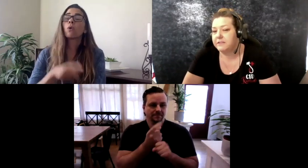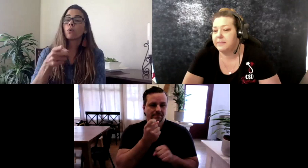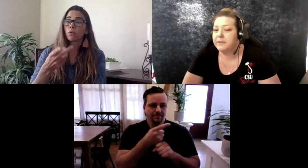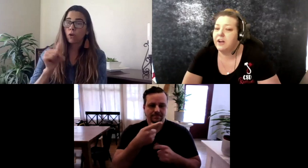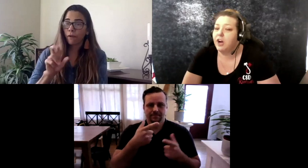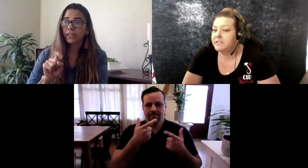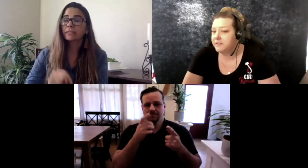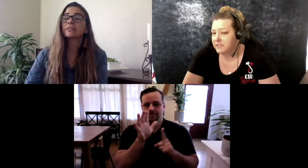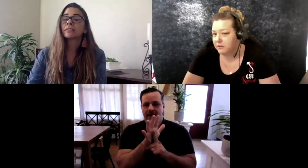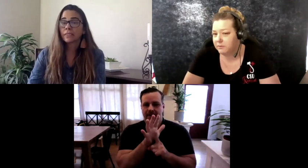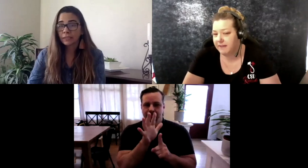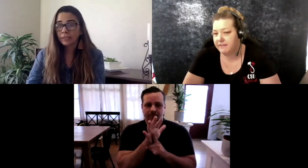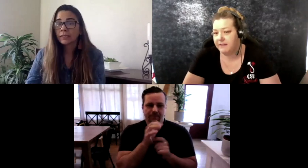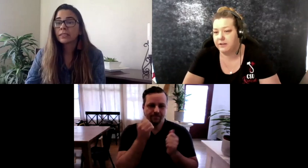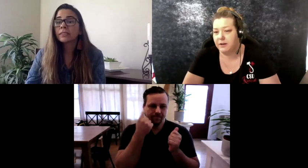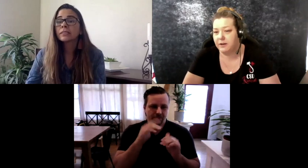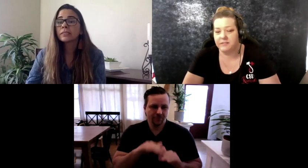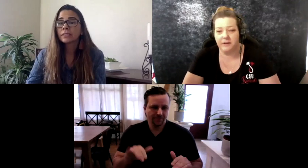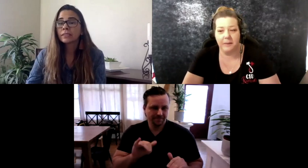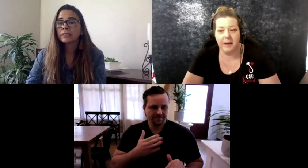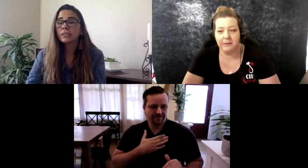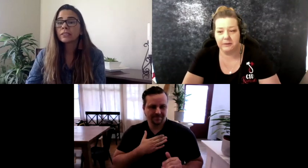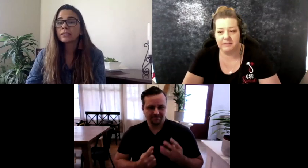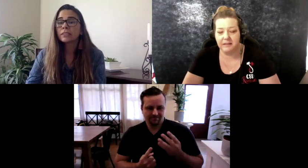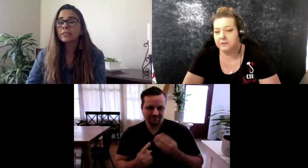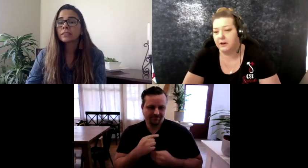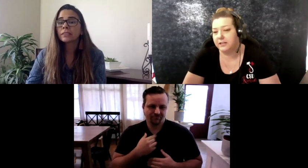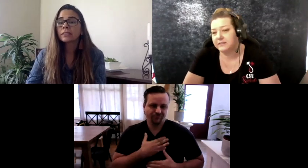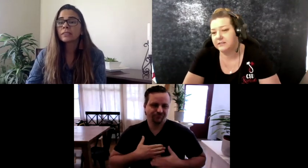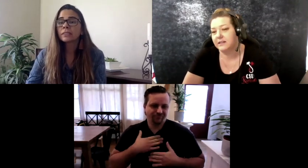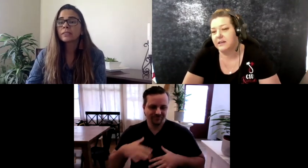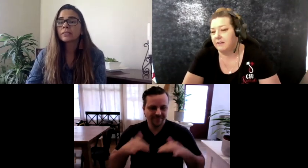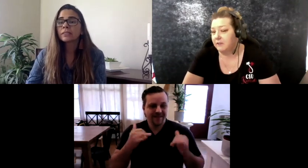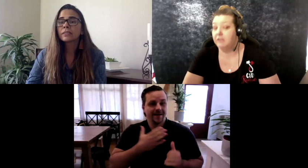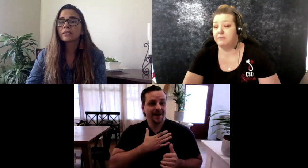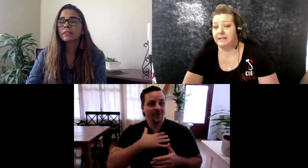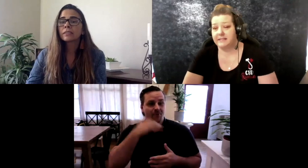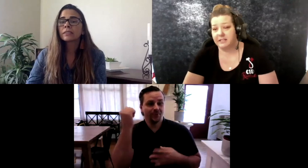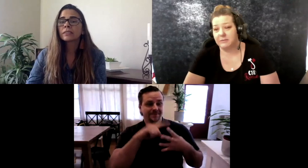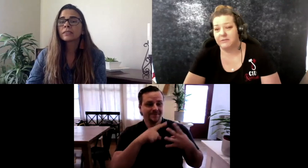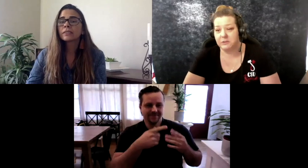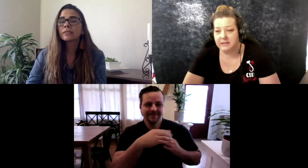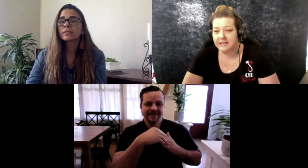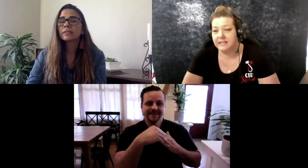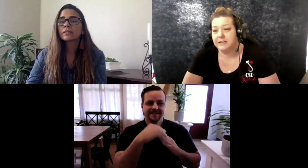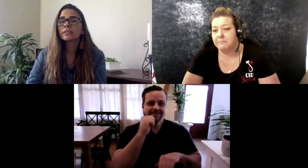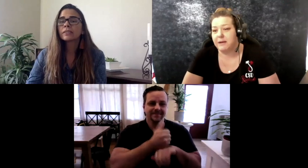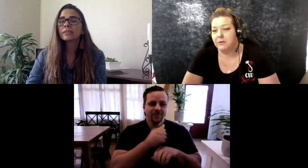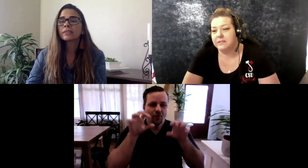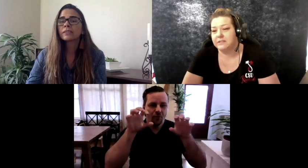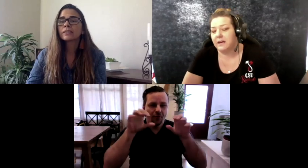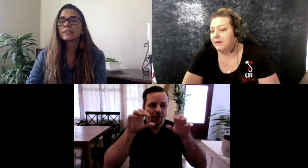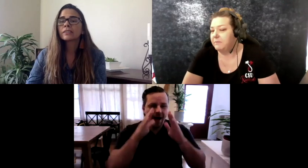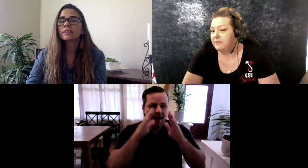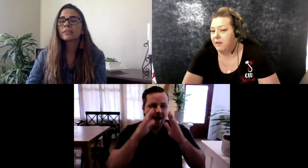For example, like Harvest Festival, we have that every year. It's a very popular event for our kids, for all of my kids, actually. We've enjoyed that. My